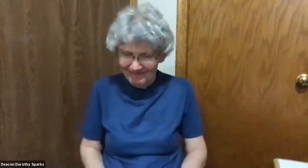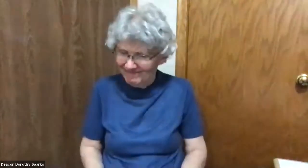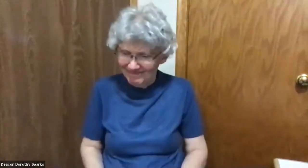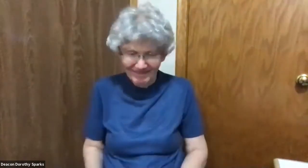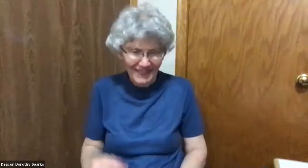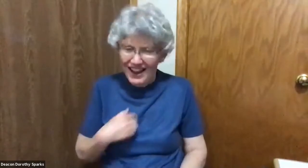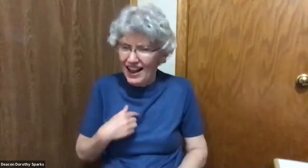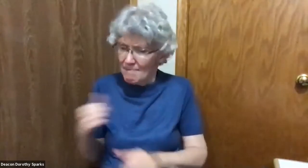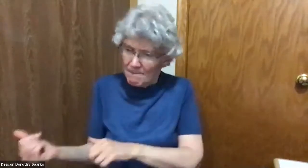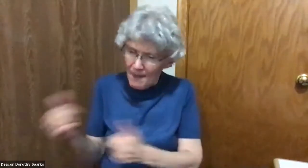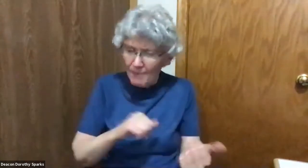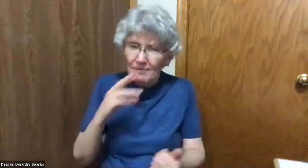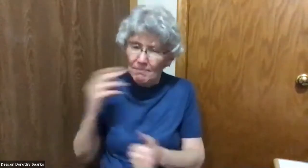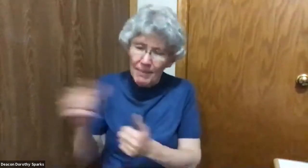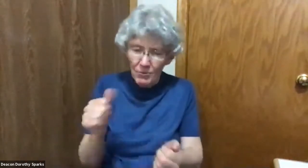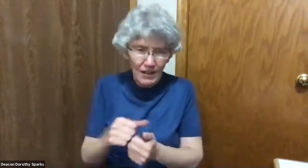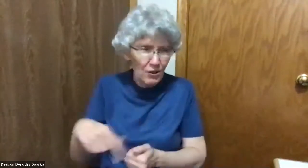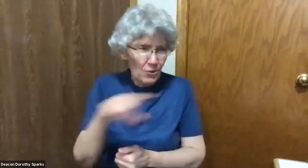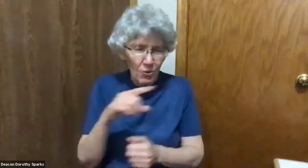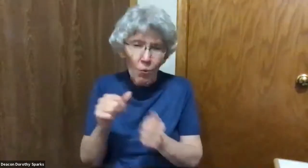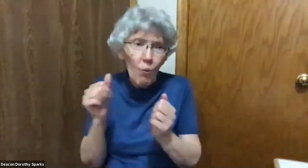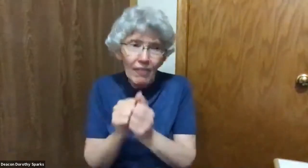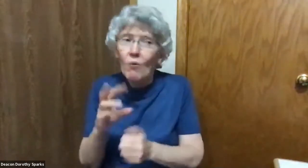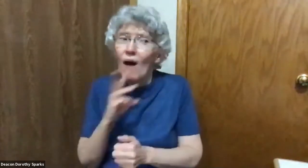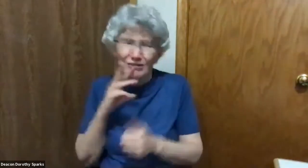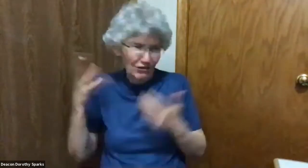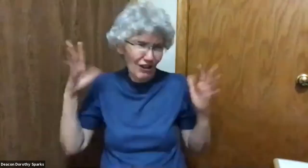"I am just baptizing you with water.